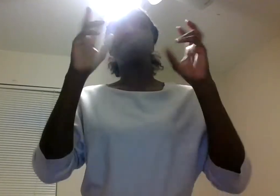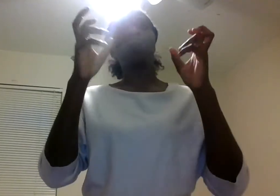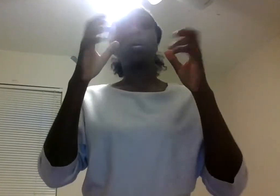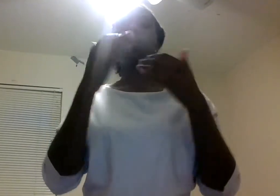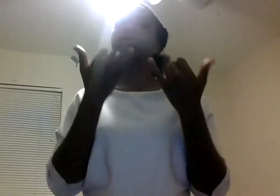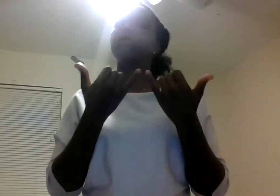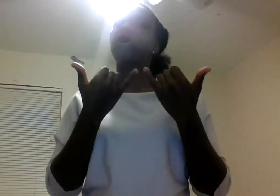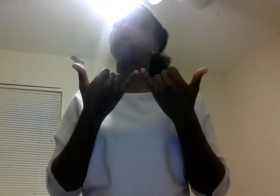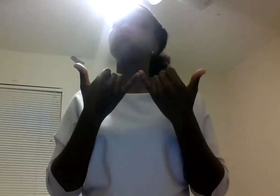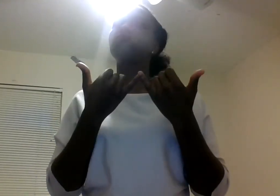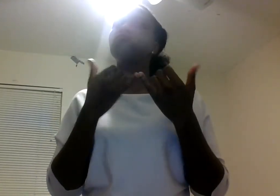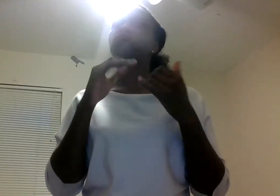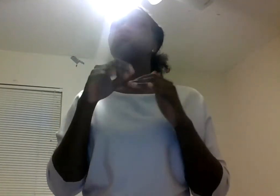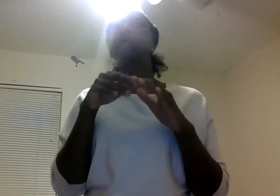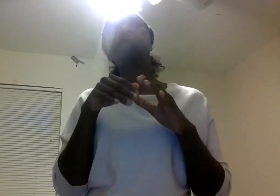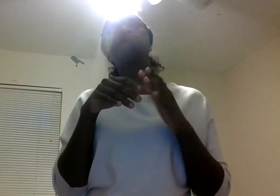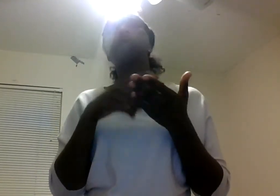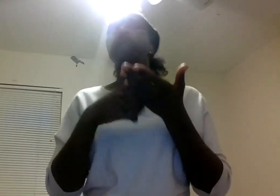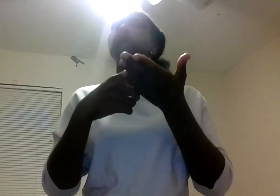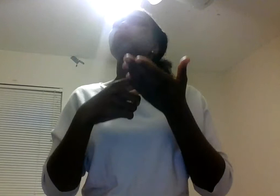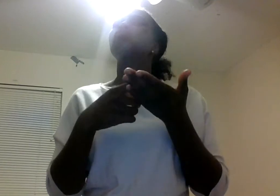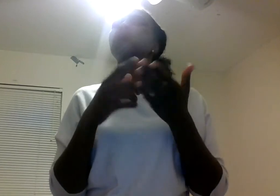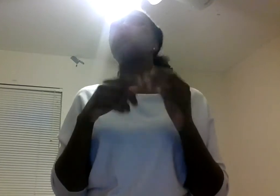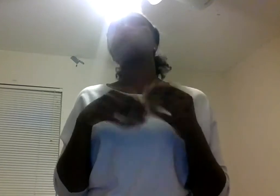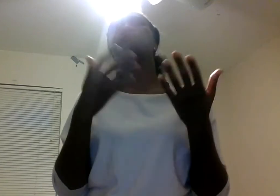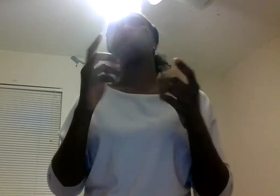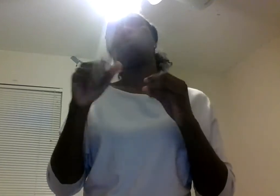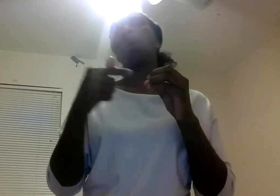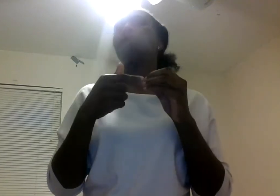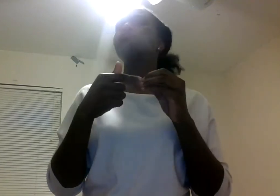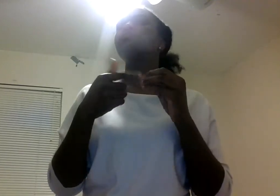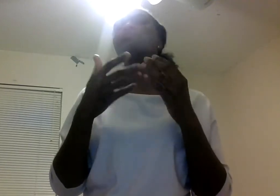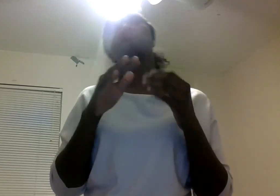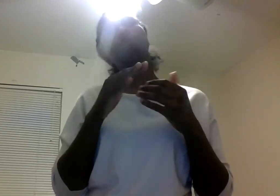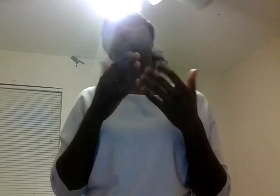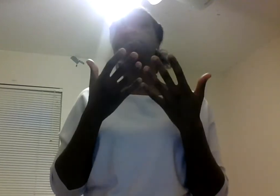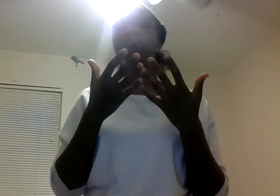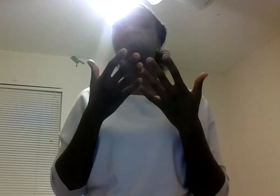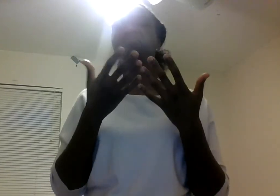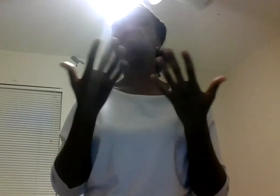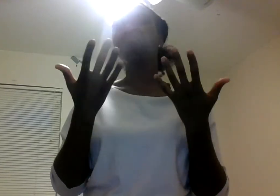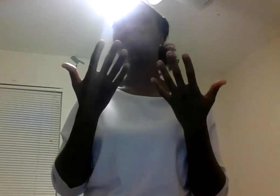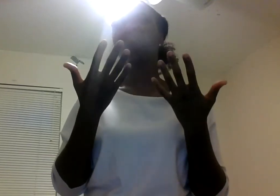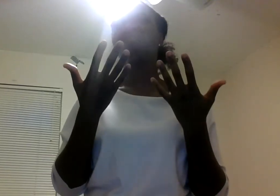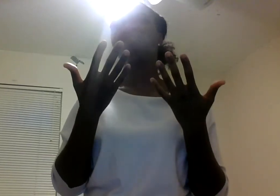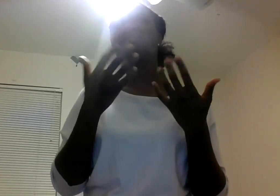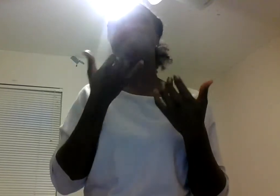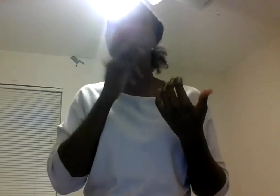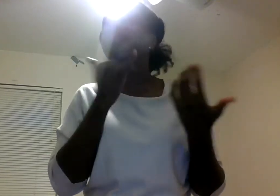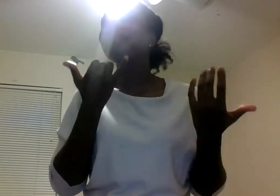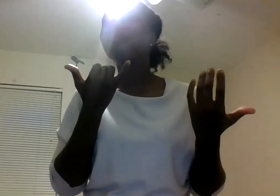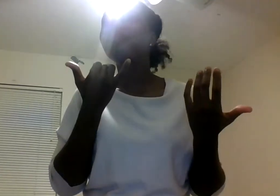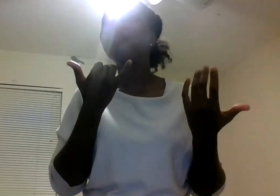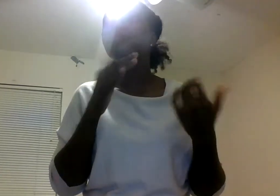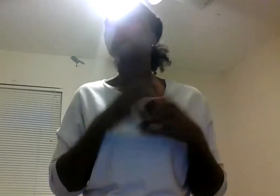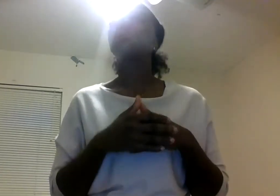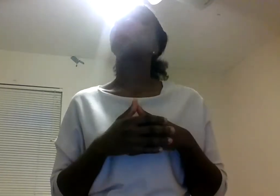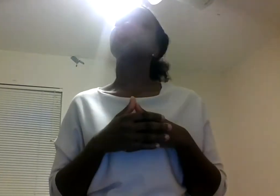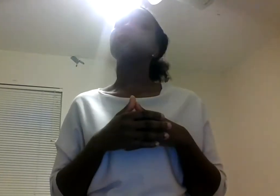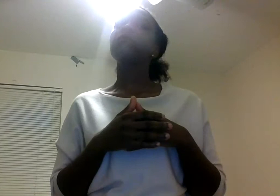so what's the problem? The problem with this sentence is that you're actually answering the wrong question. You're answering the what question. What are